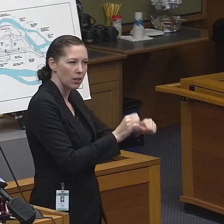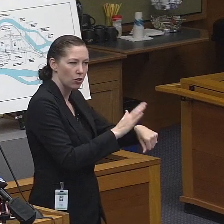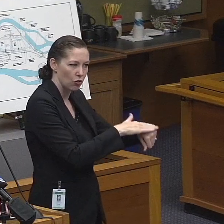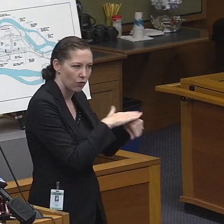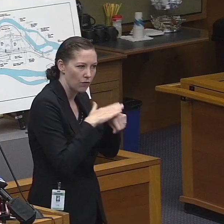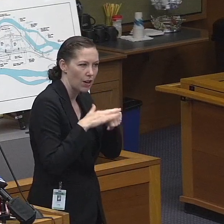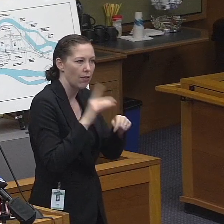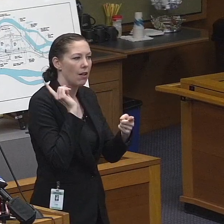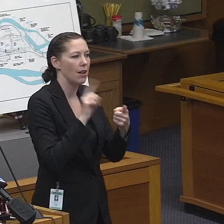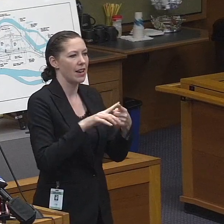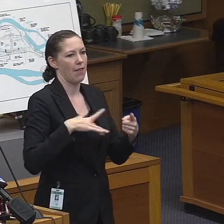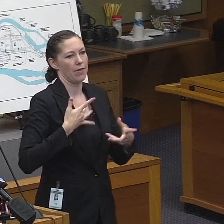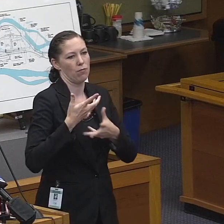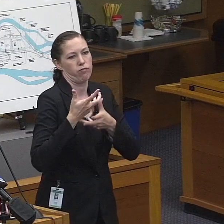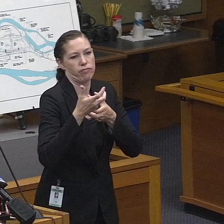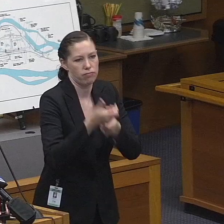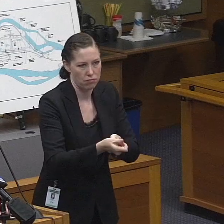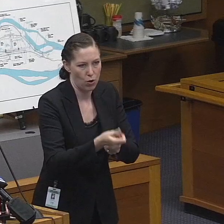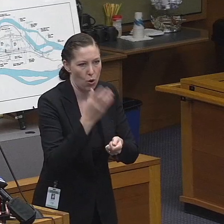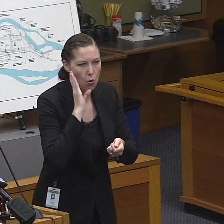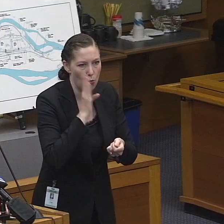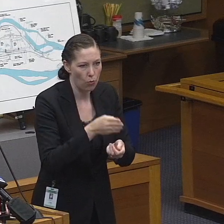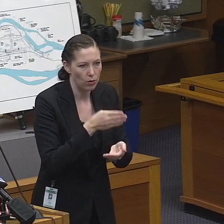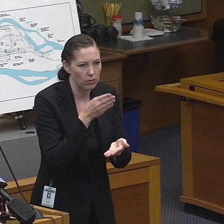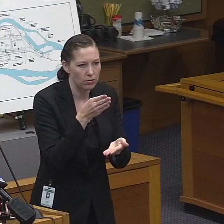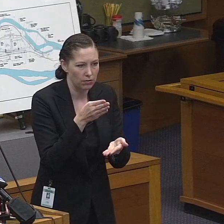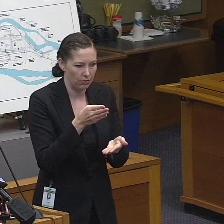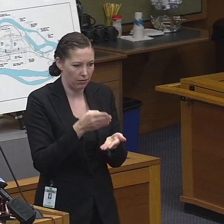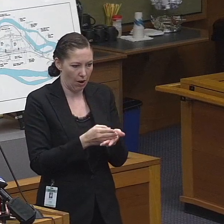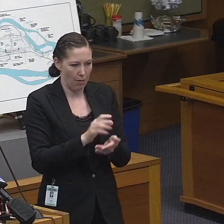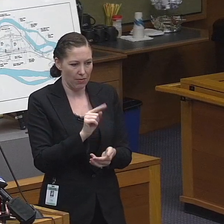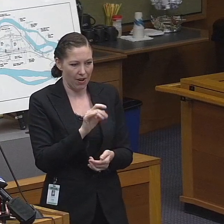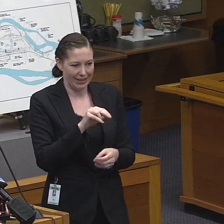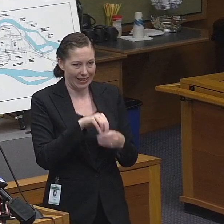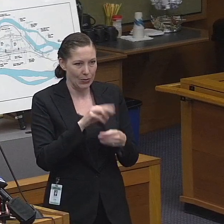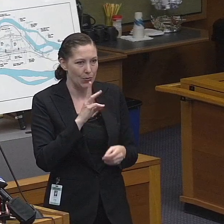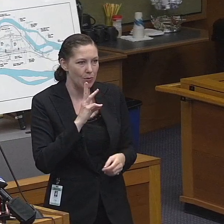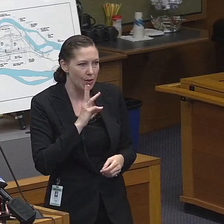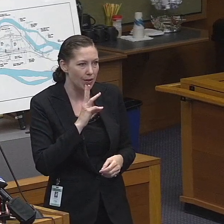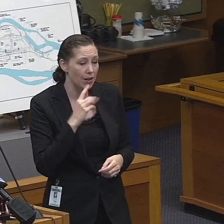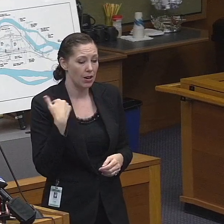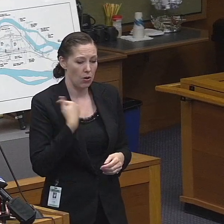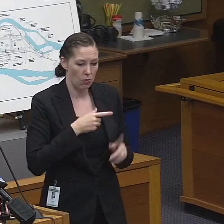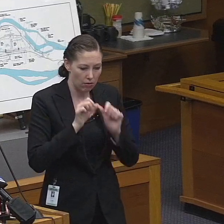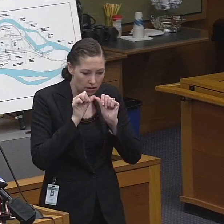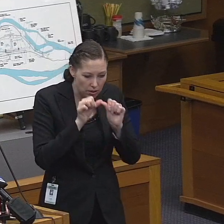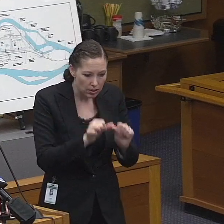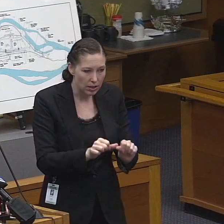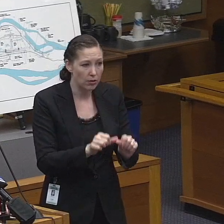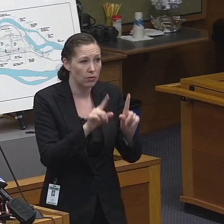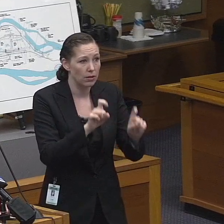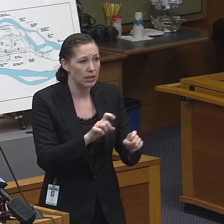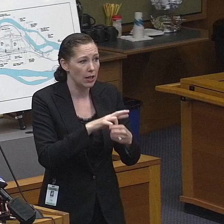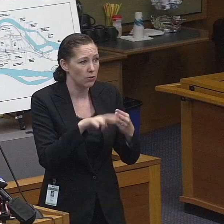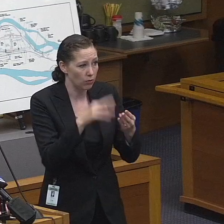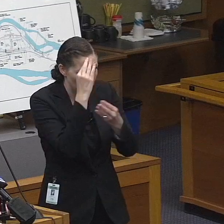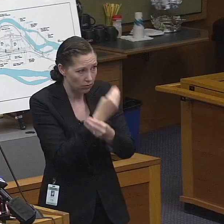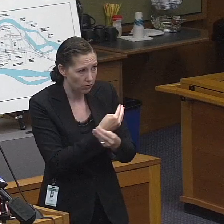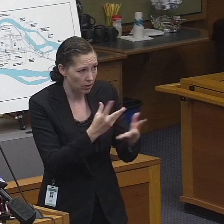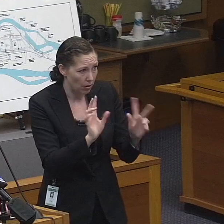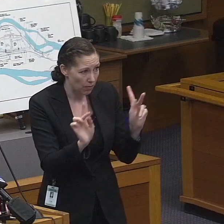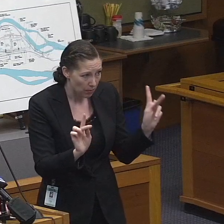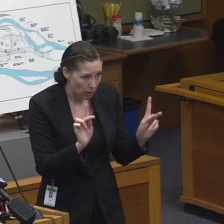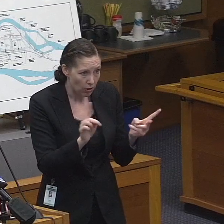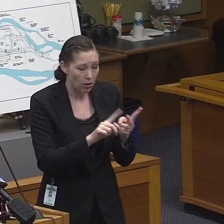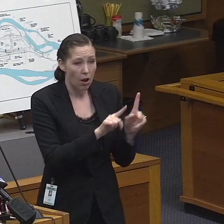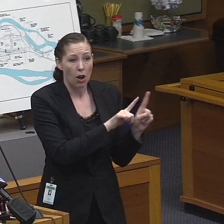decision was made to extend the advisory, to continue to provide the test results, and to provide additional information